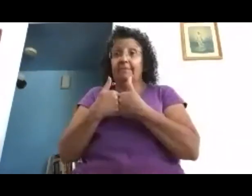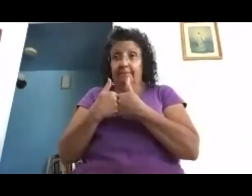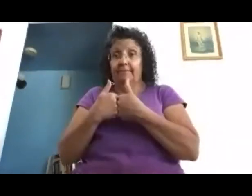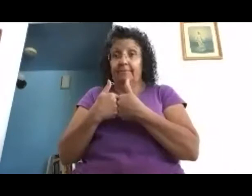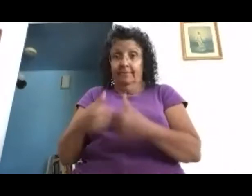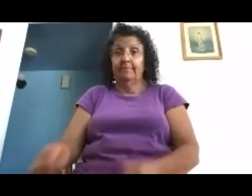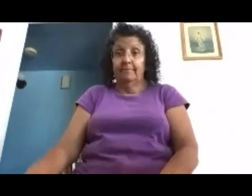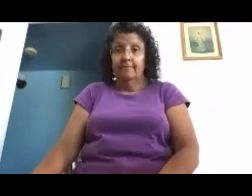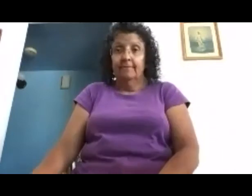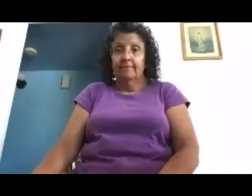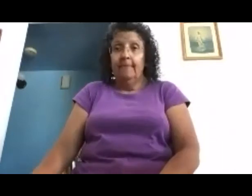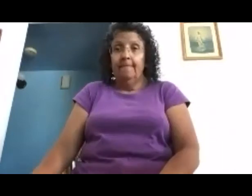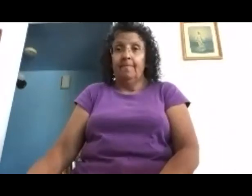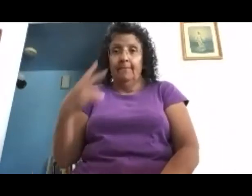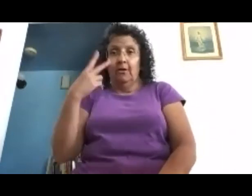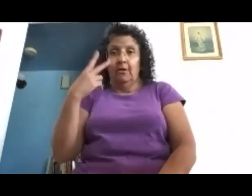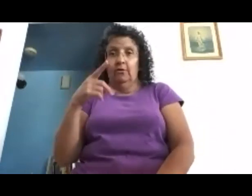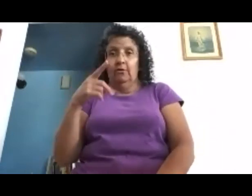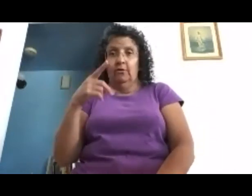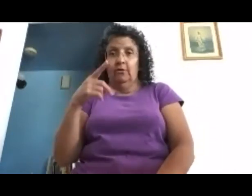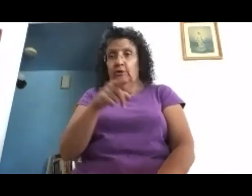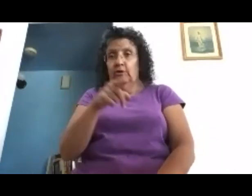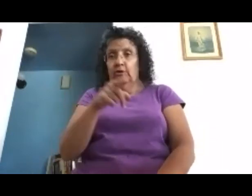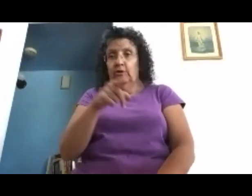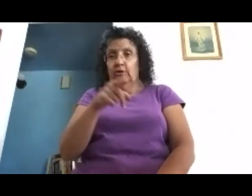Looking at these 2 trays again.